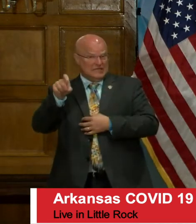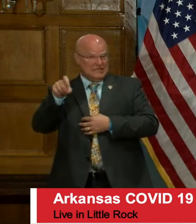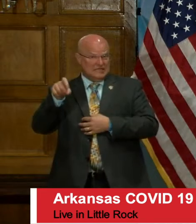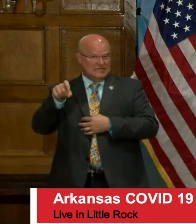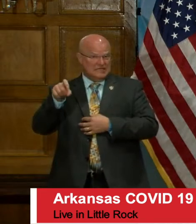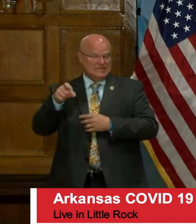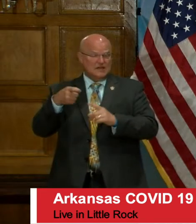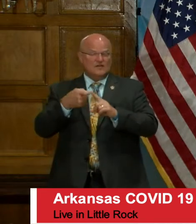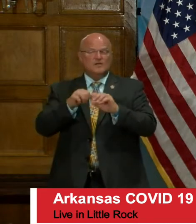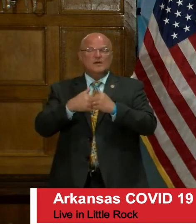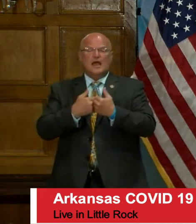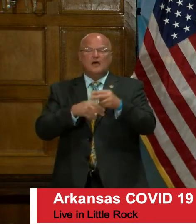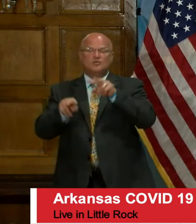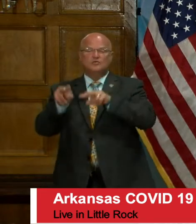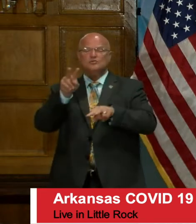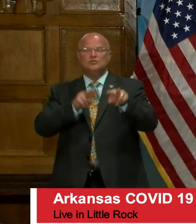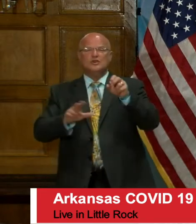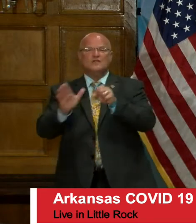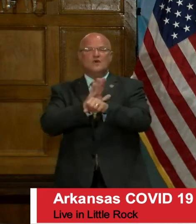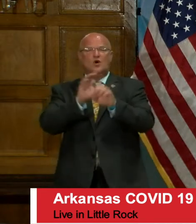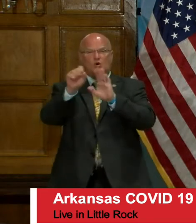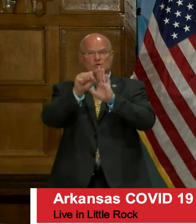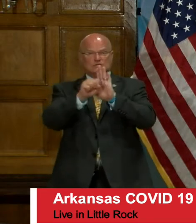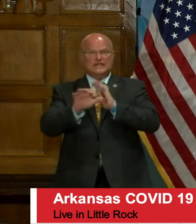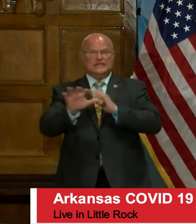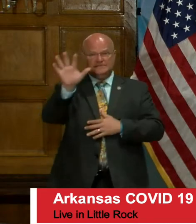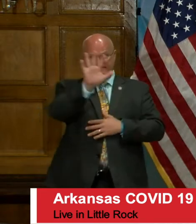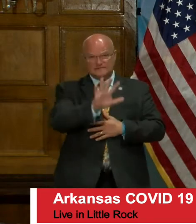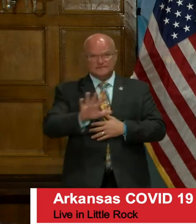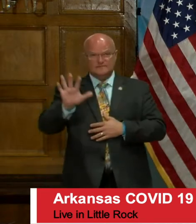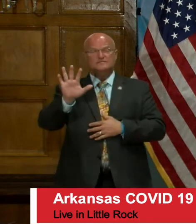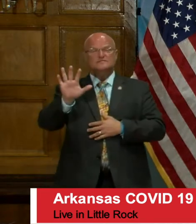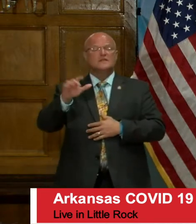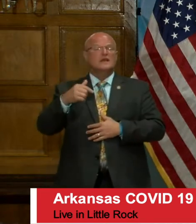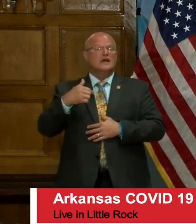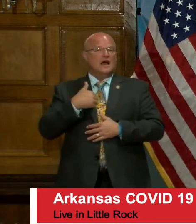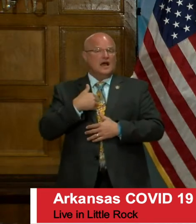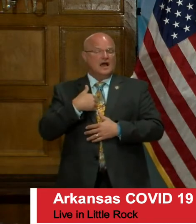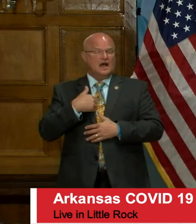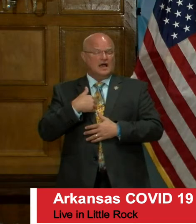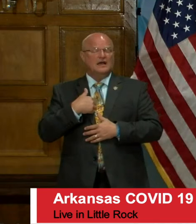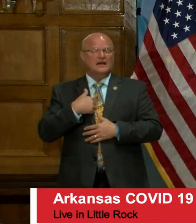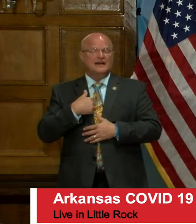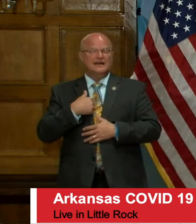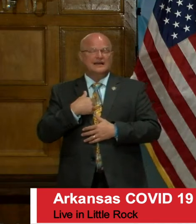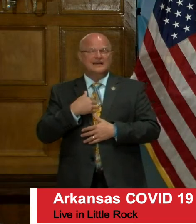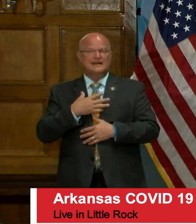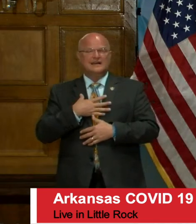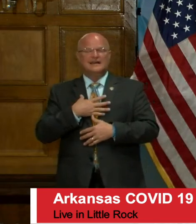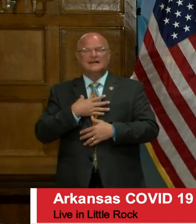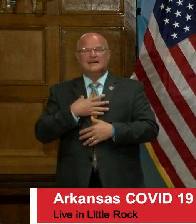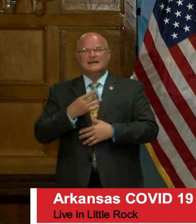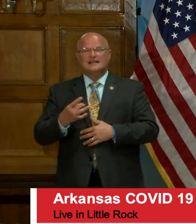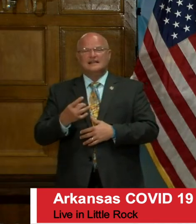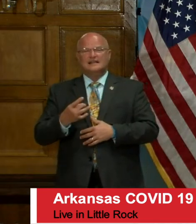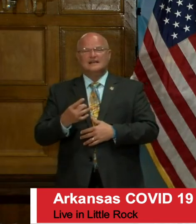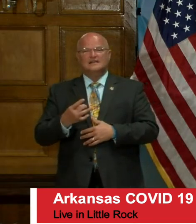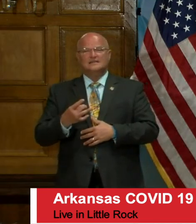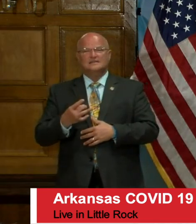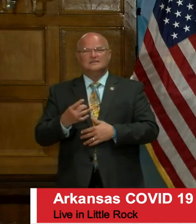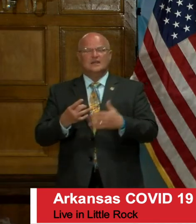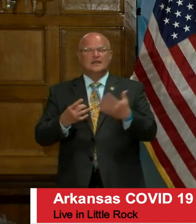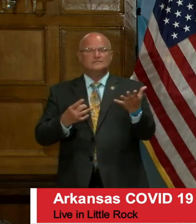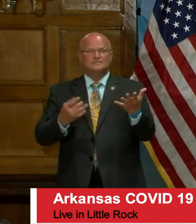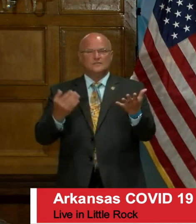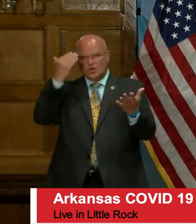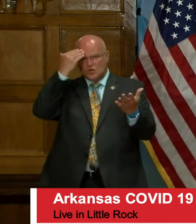option, from how we're looking at the state. I would make I always like to, what do we